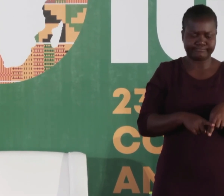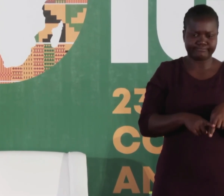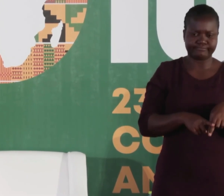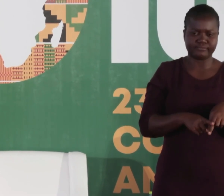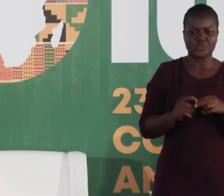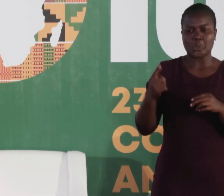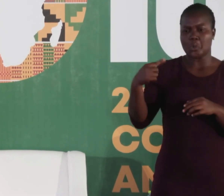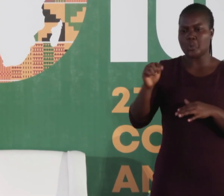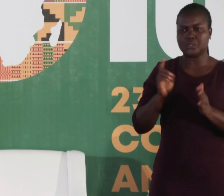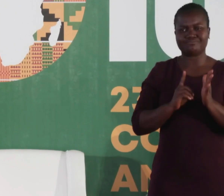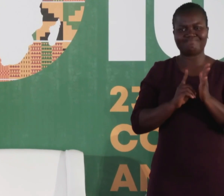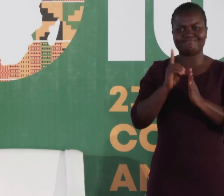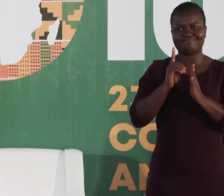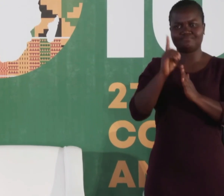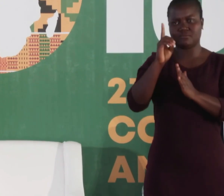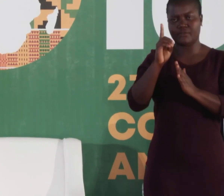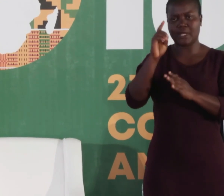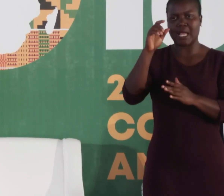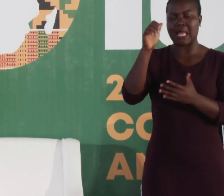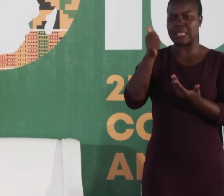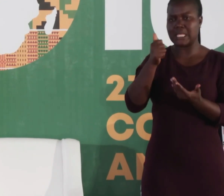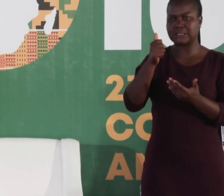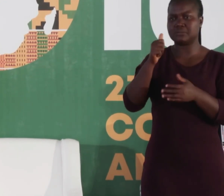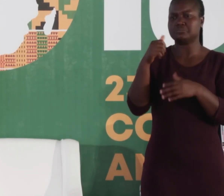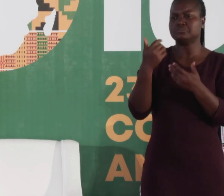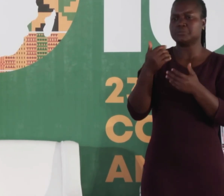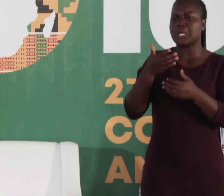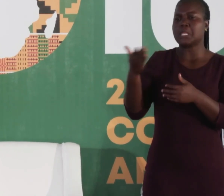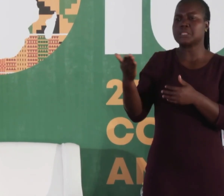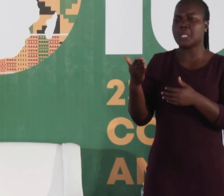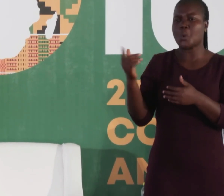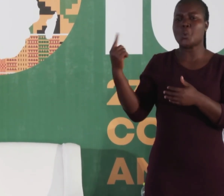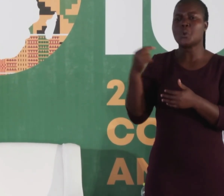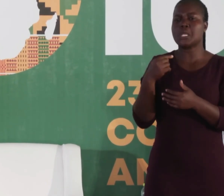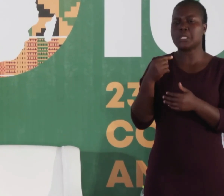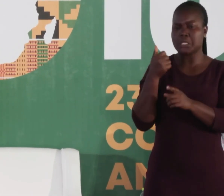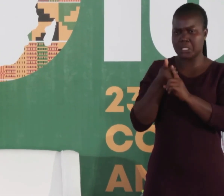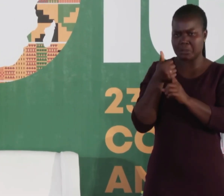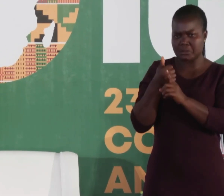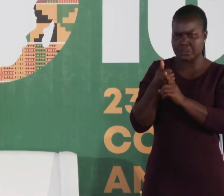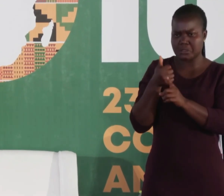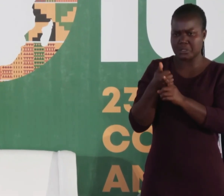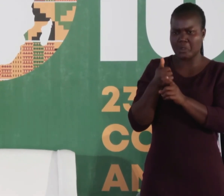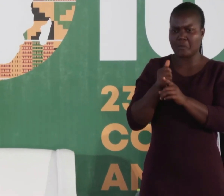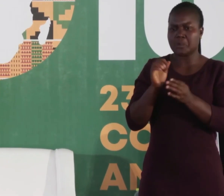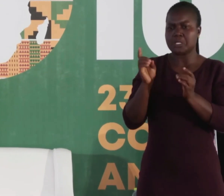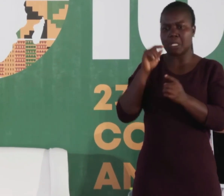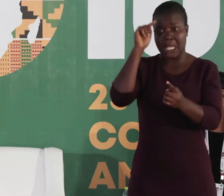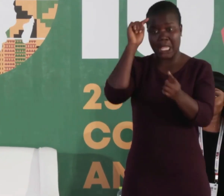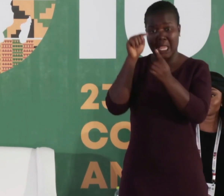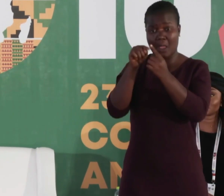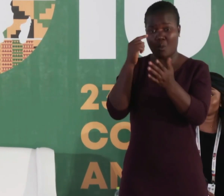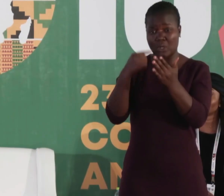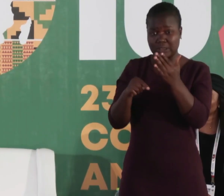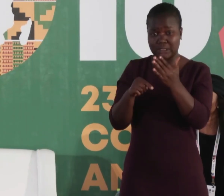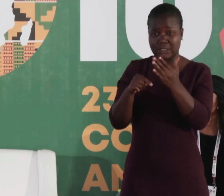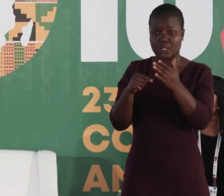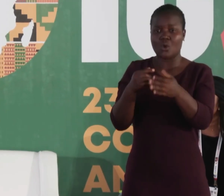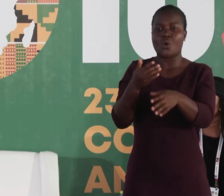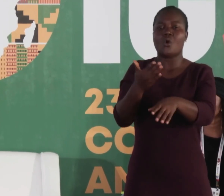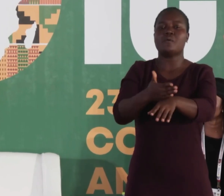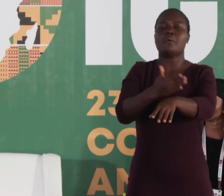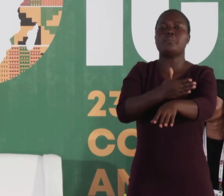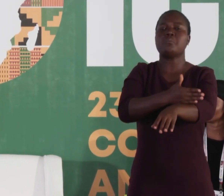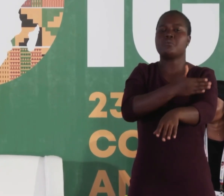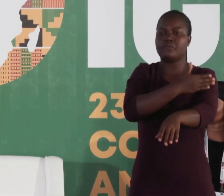We developed this intervention. We actually co-developed it with the aim of improving PrEP